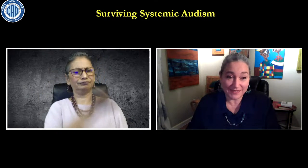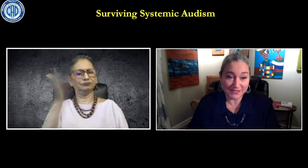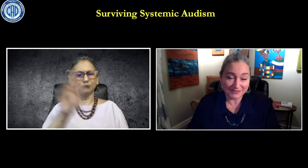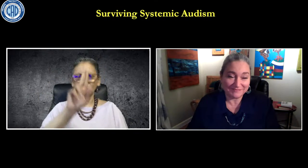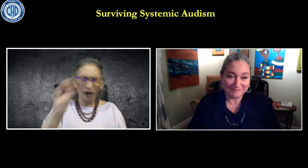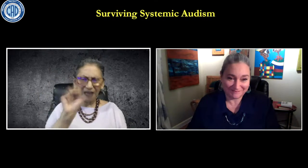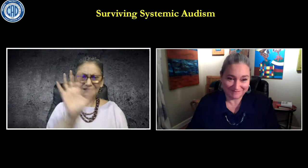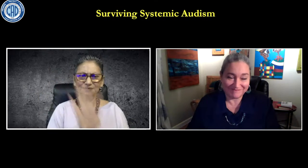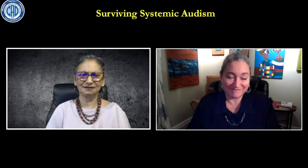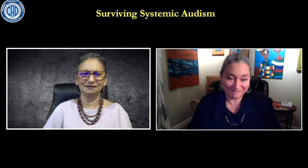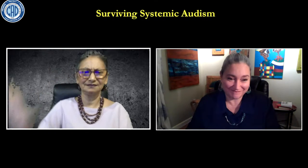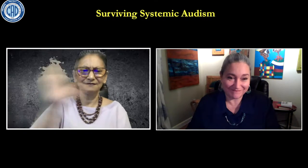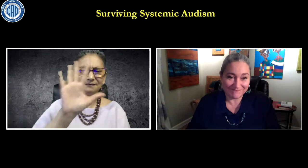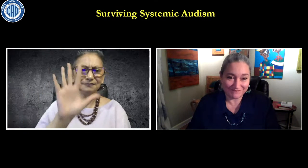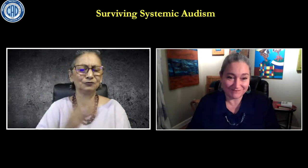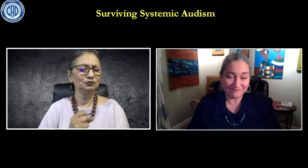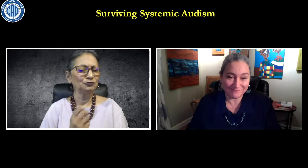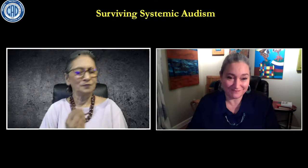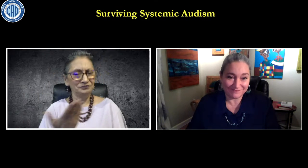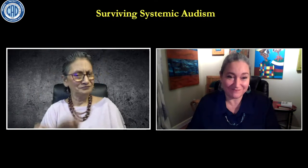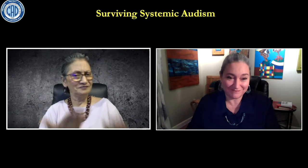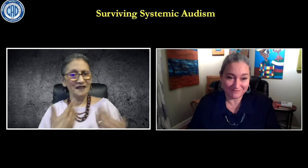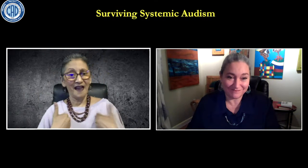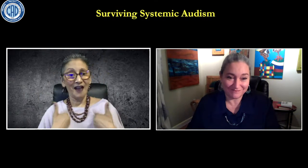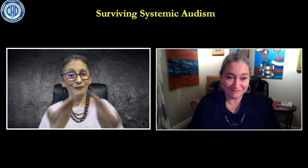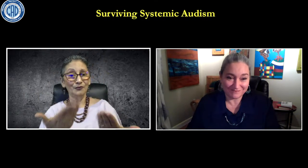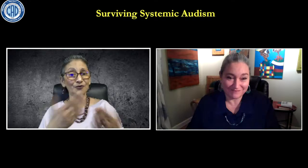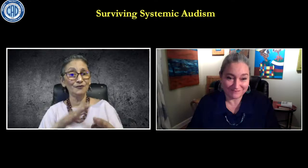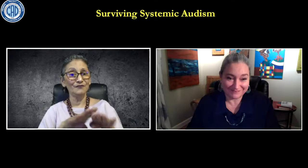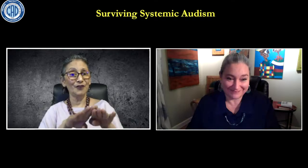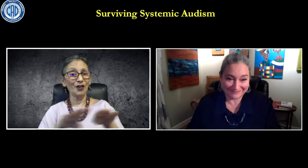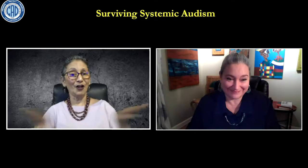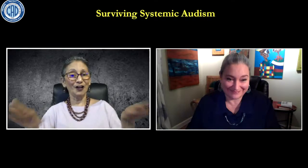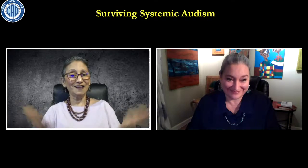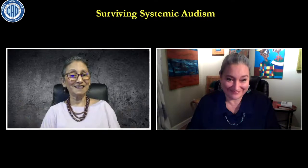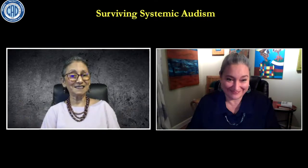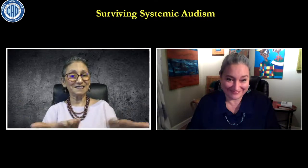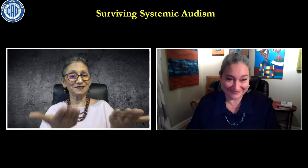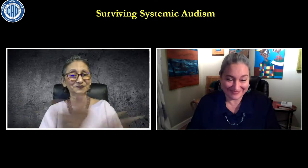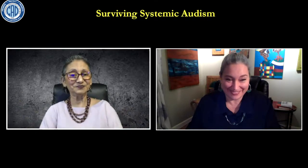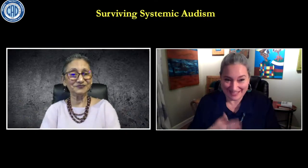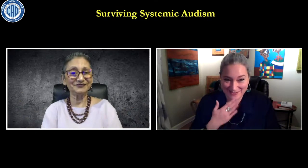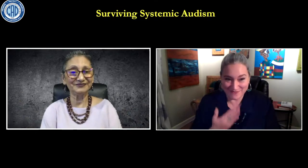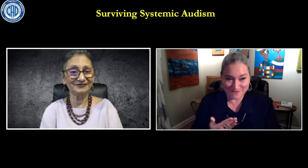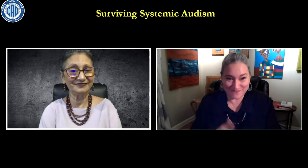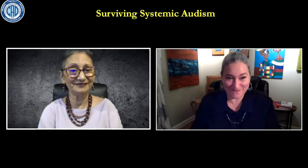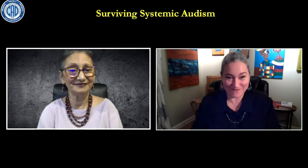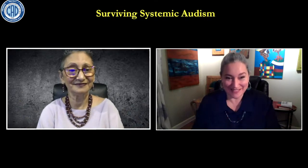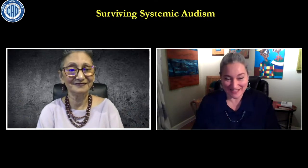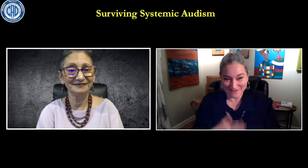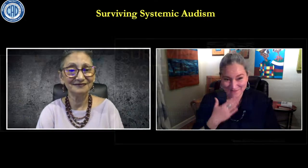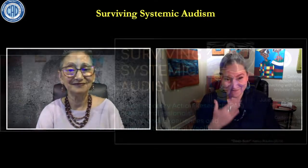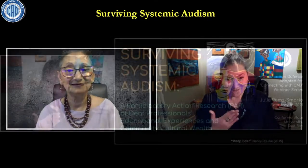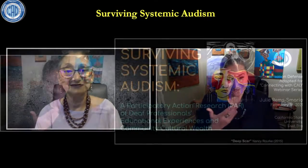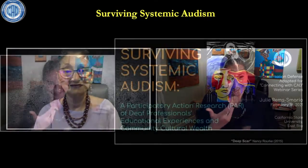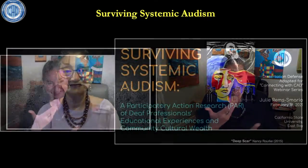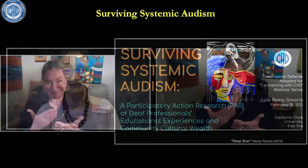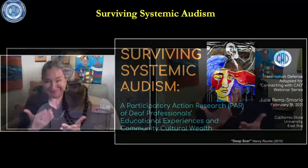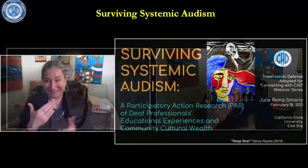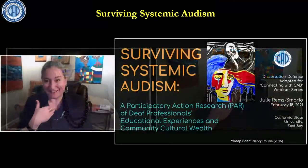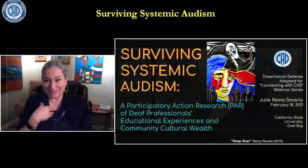of CAD, not just for California, but for states all around the country to have access to